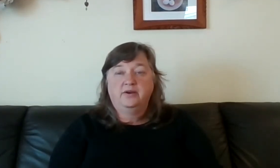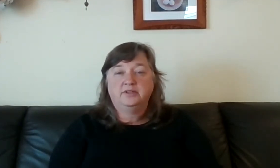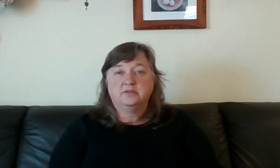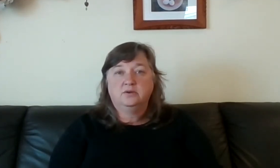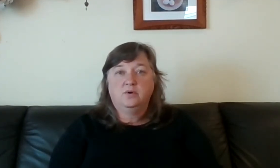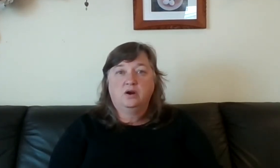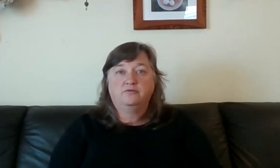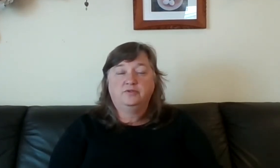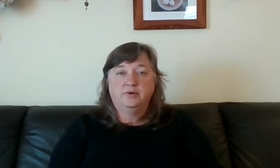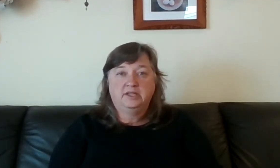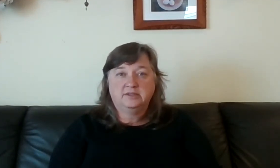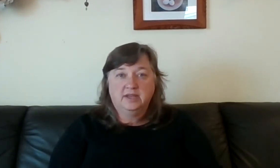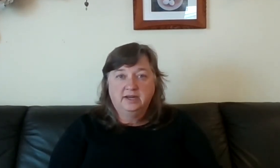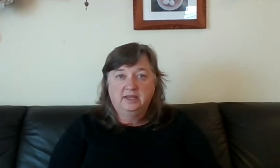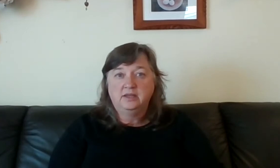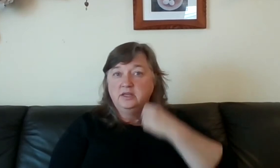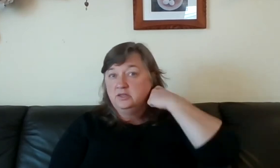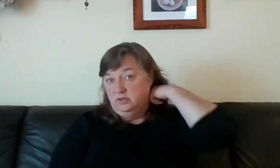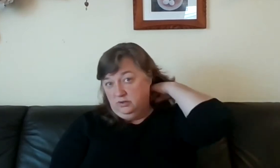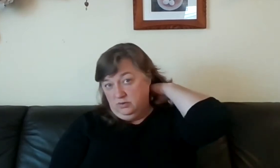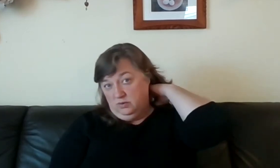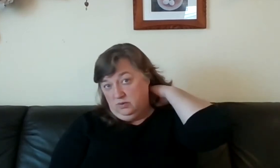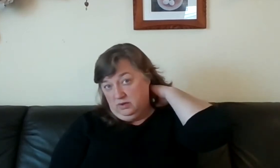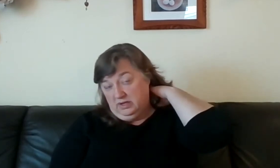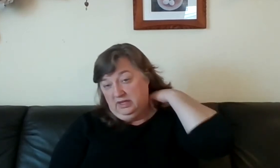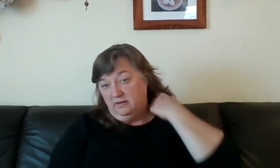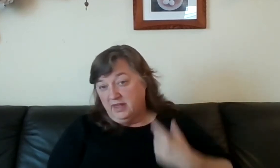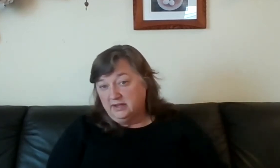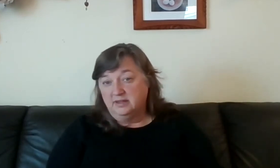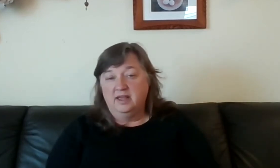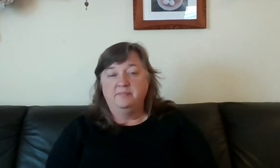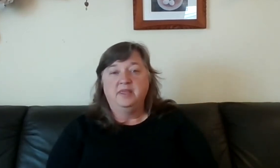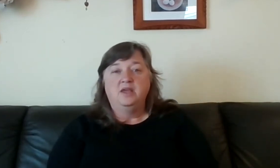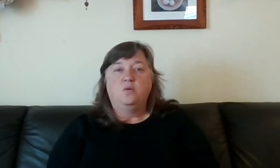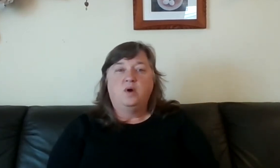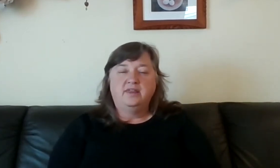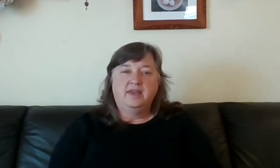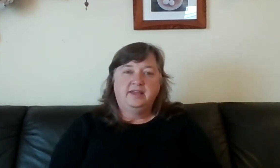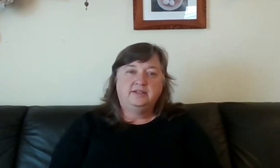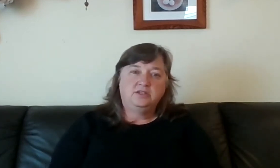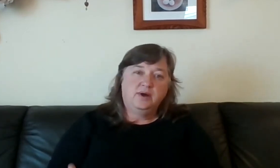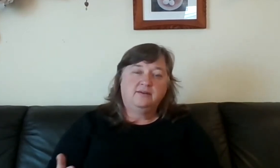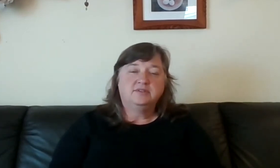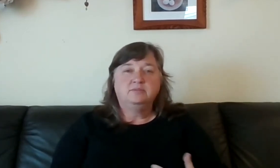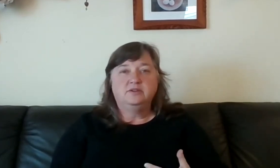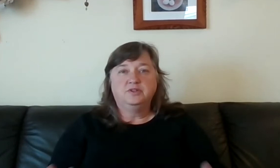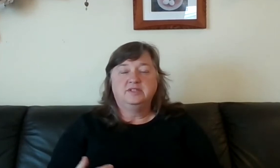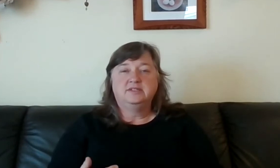parents who are fluent in signing to give that to them, why they do have some differences in